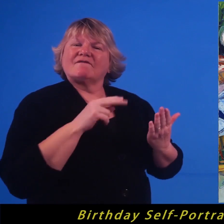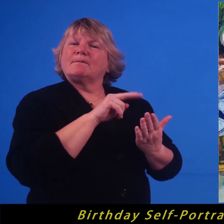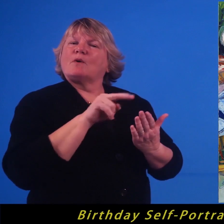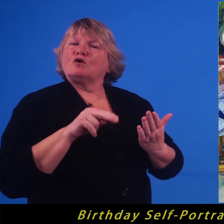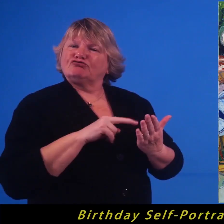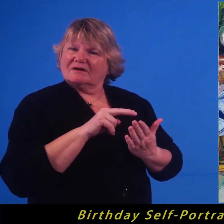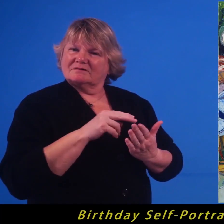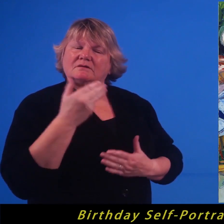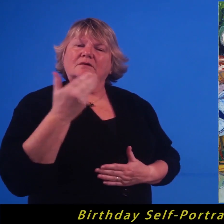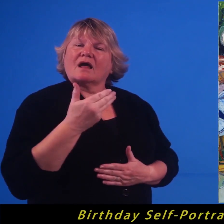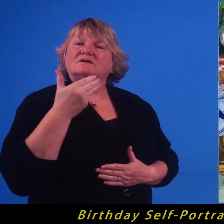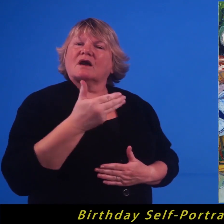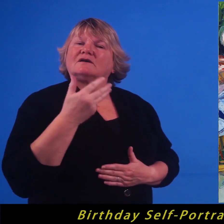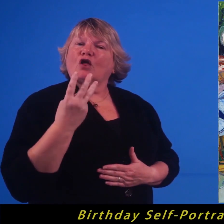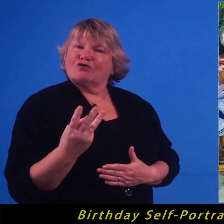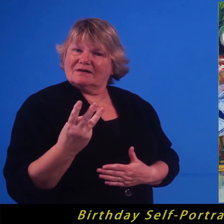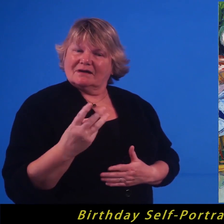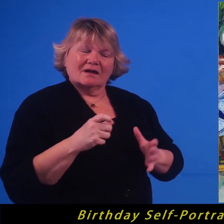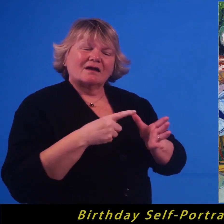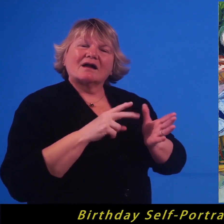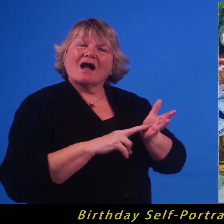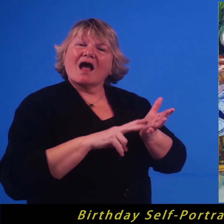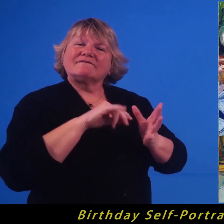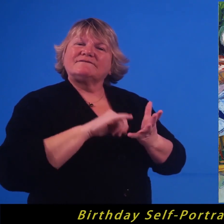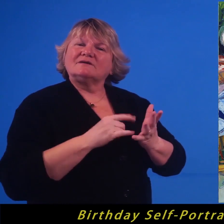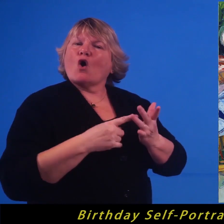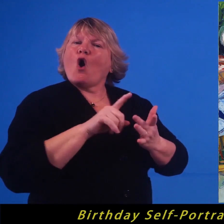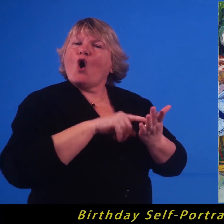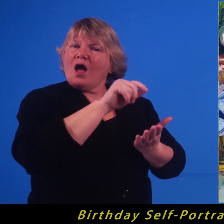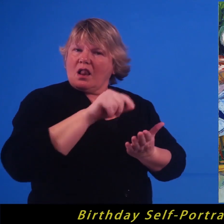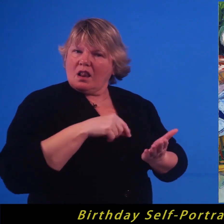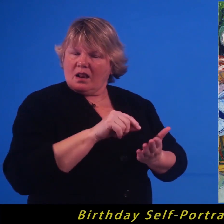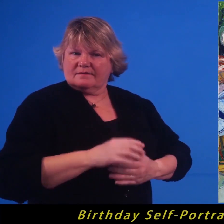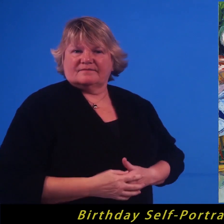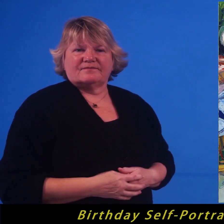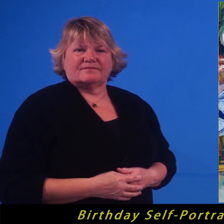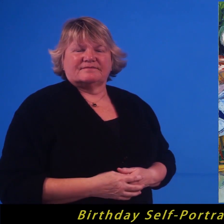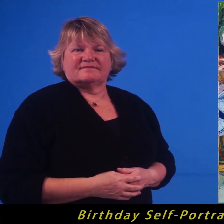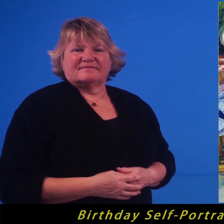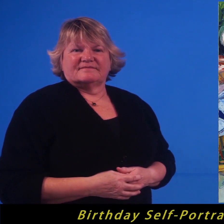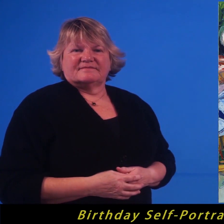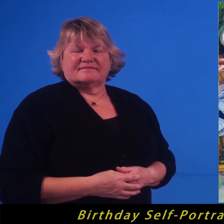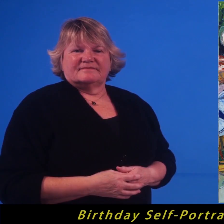Birthday Self-Portrait, 1993, oil on canvas.